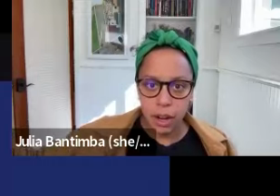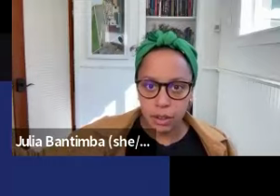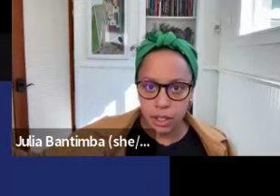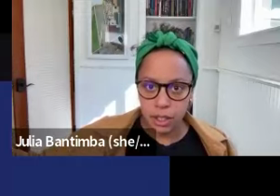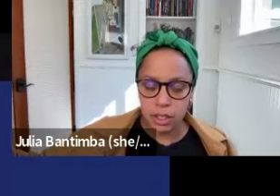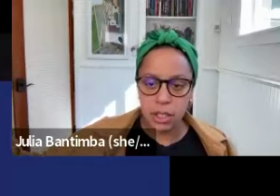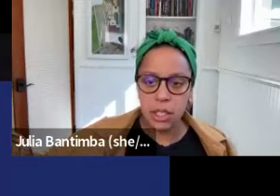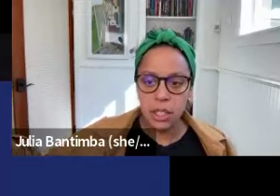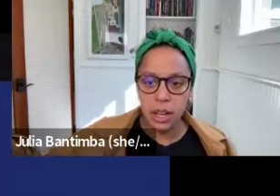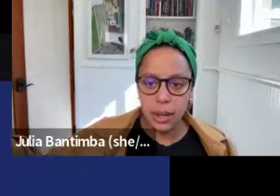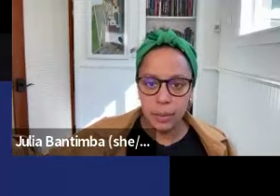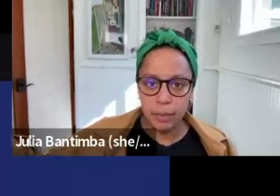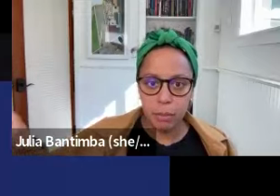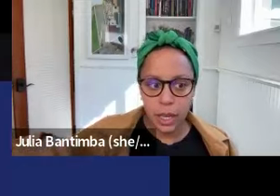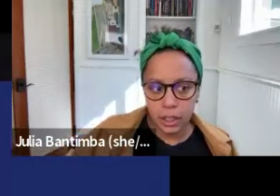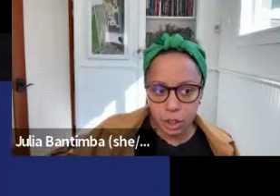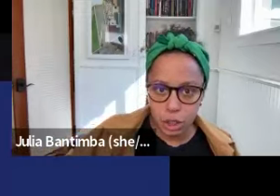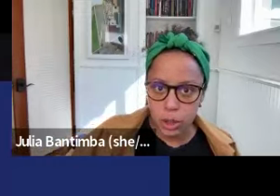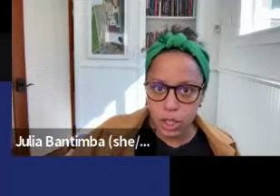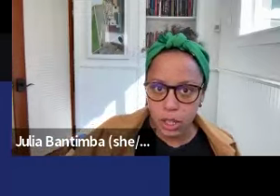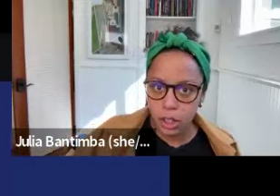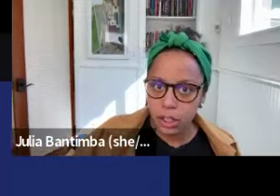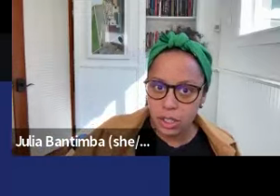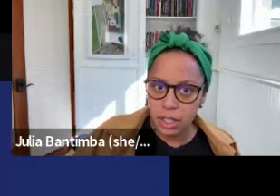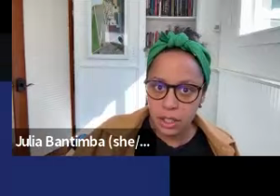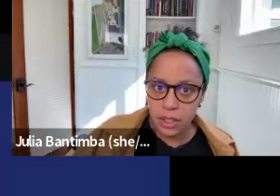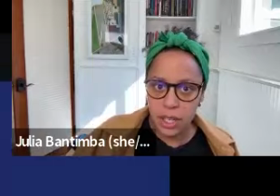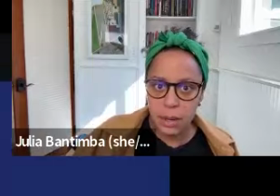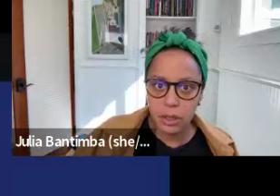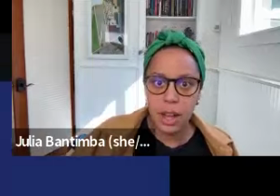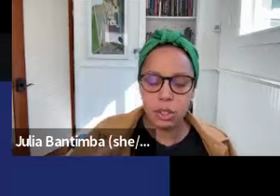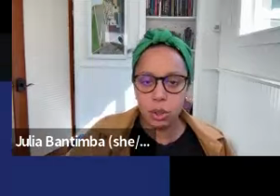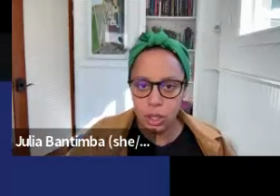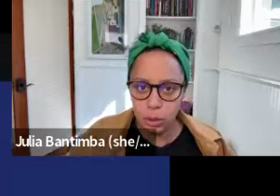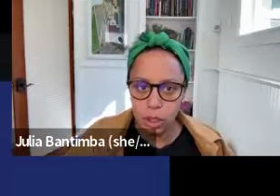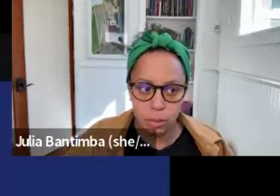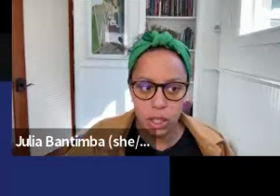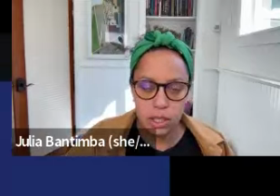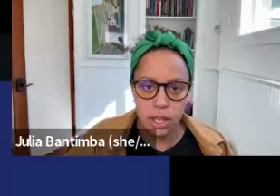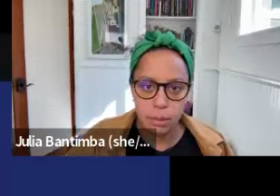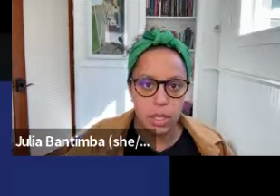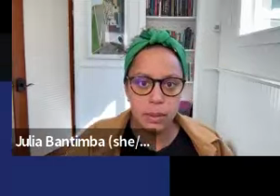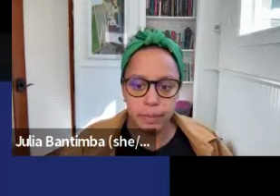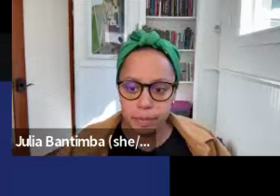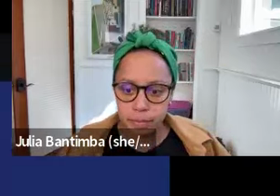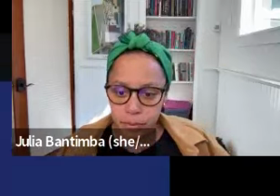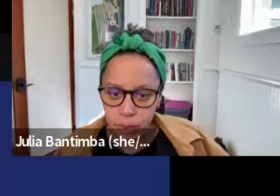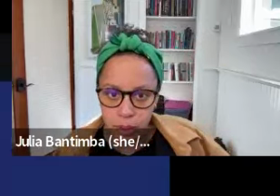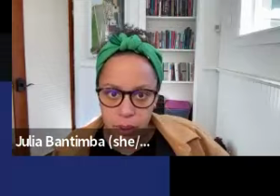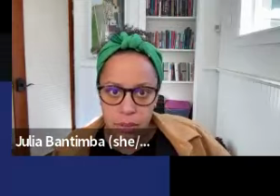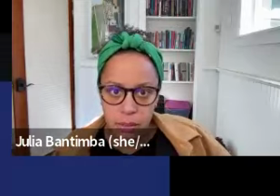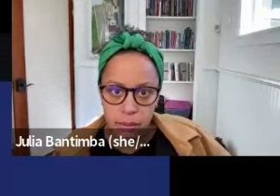history around this might contribute to our understanding of today, but that scoring would go in parts A and B.